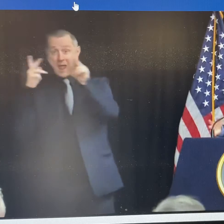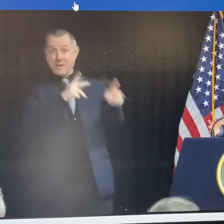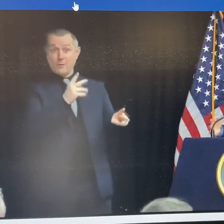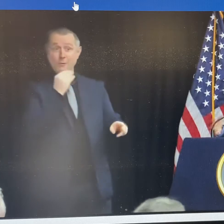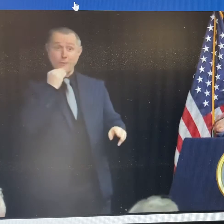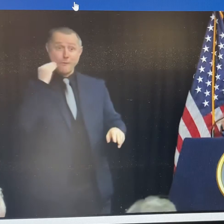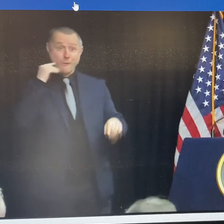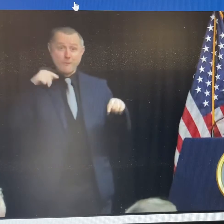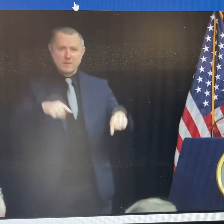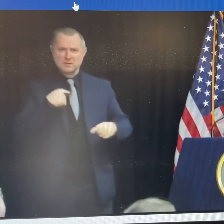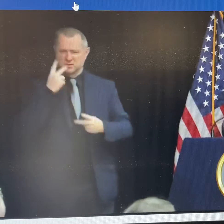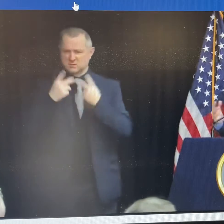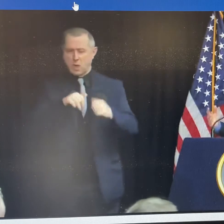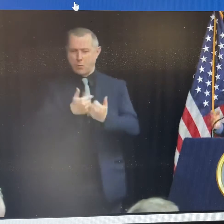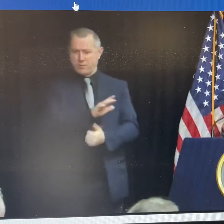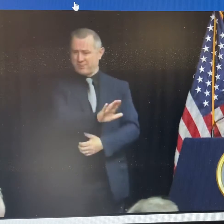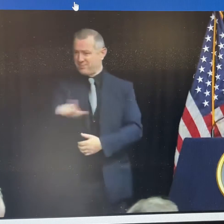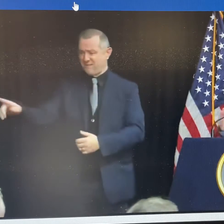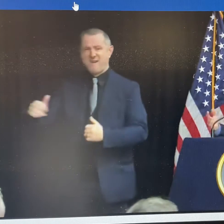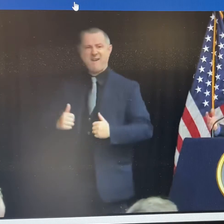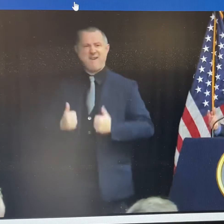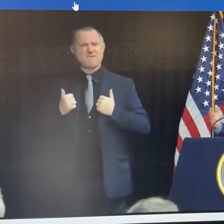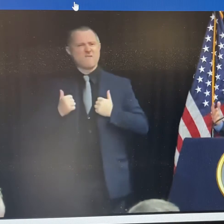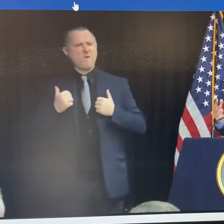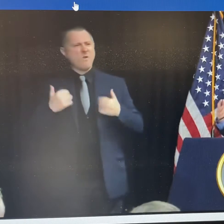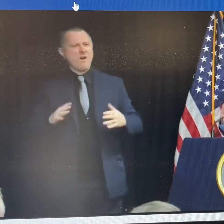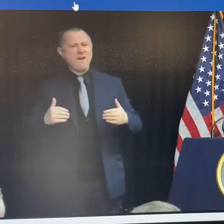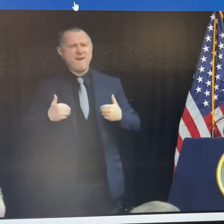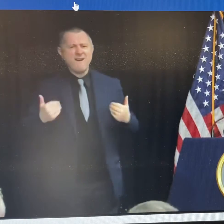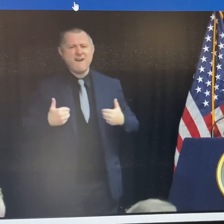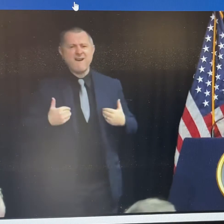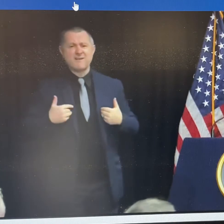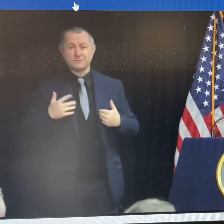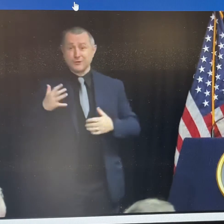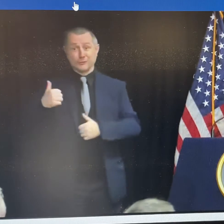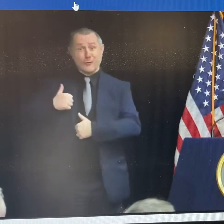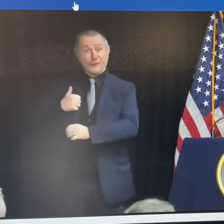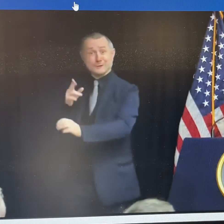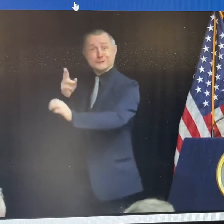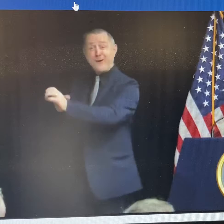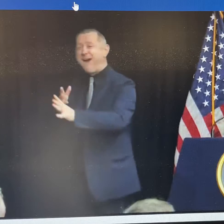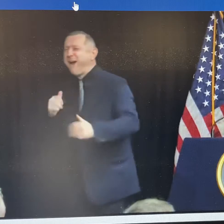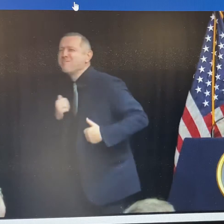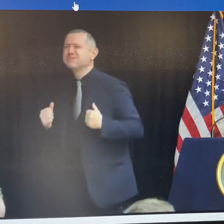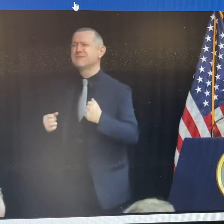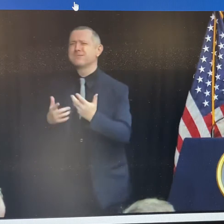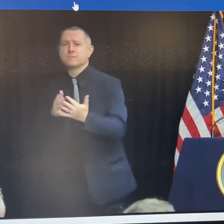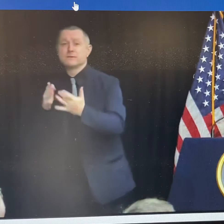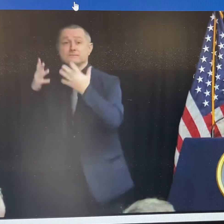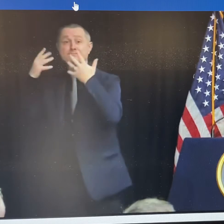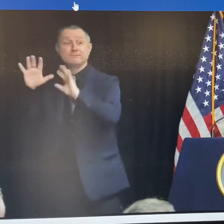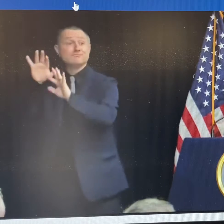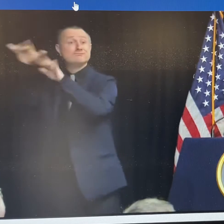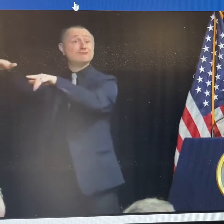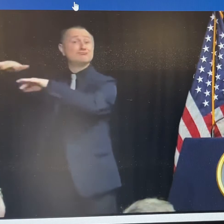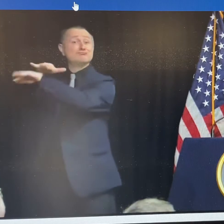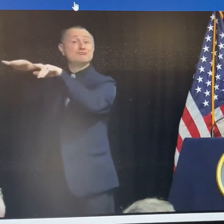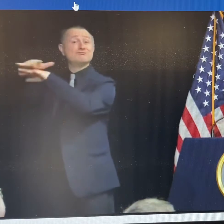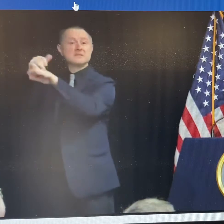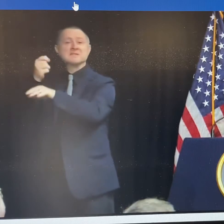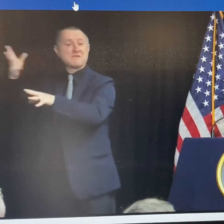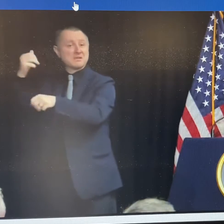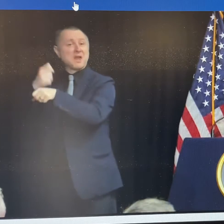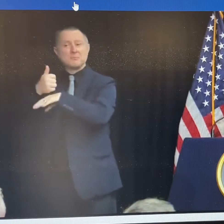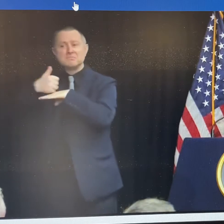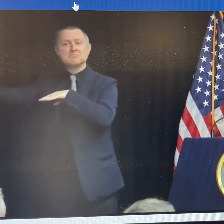there, young people full of life who, because of a deployment or multiple deployments,